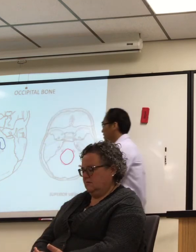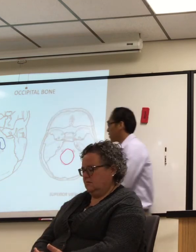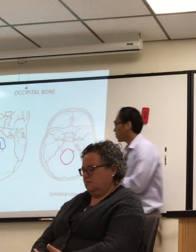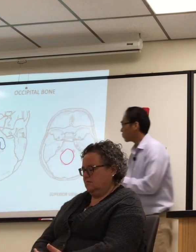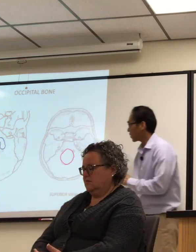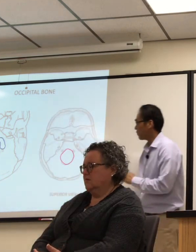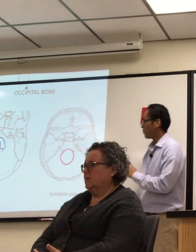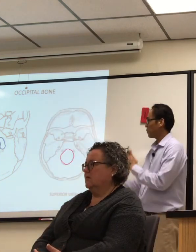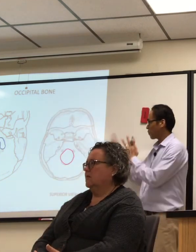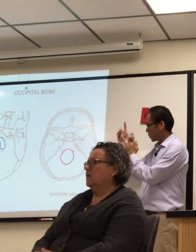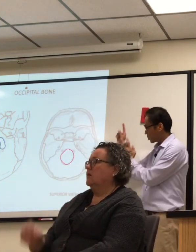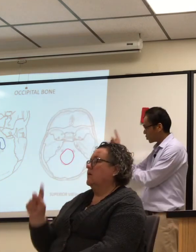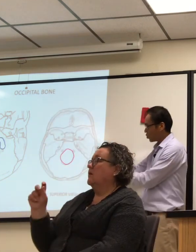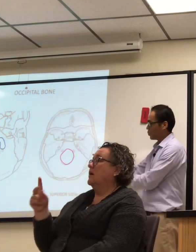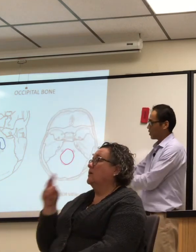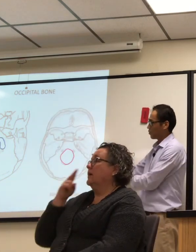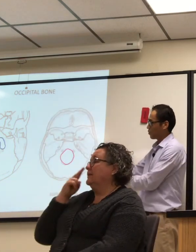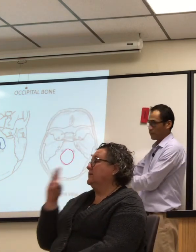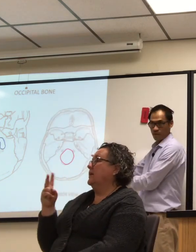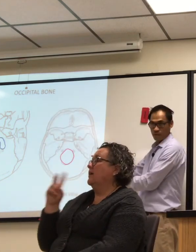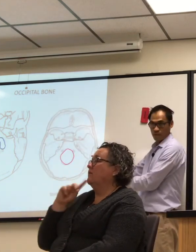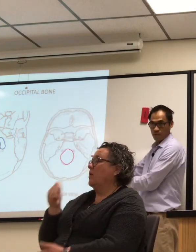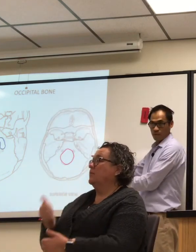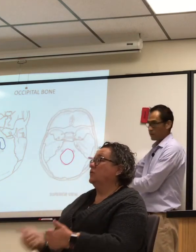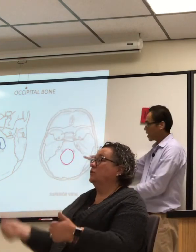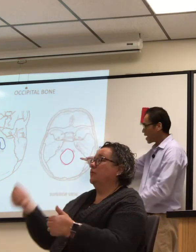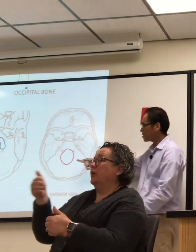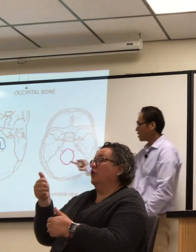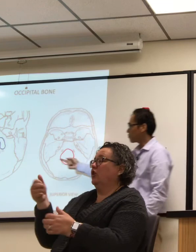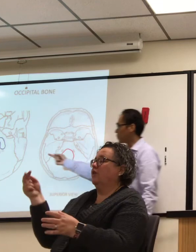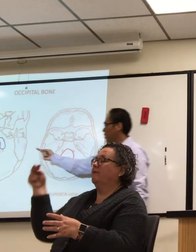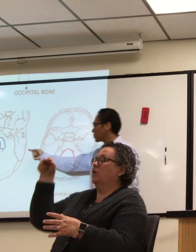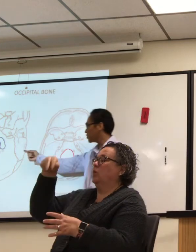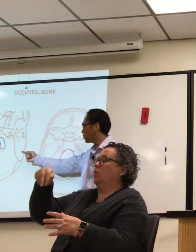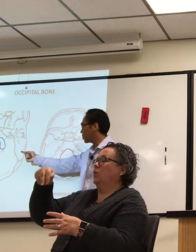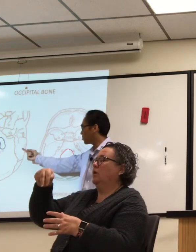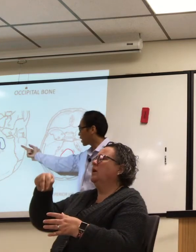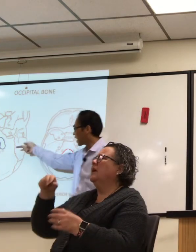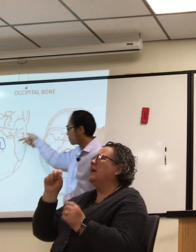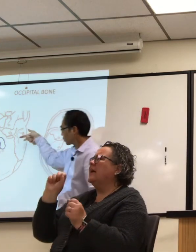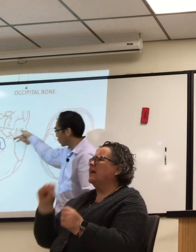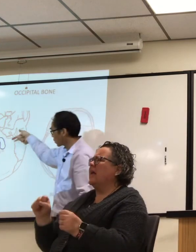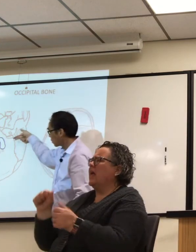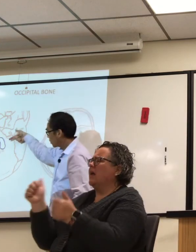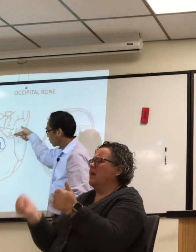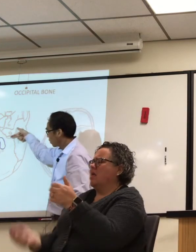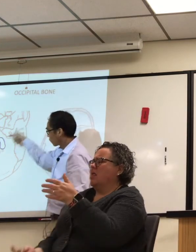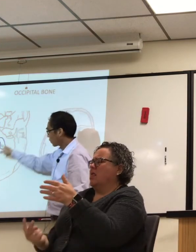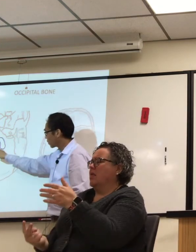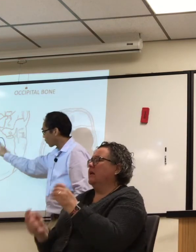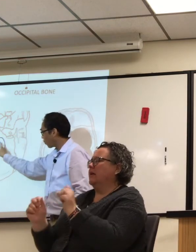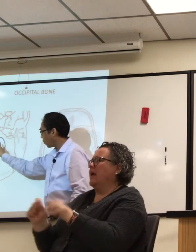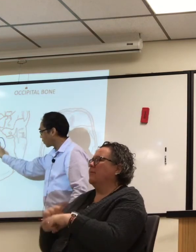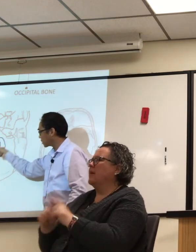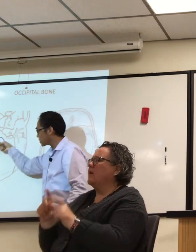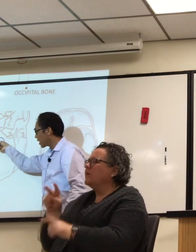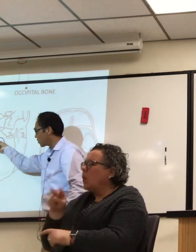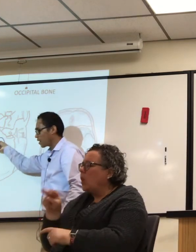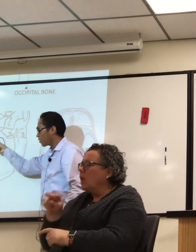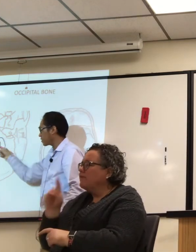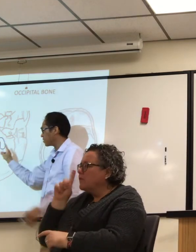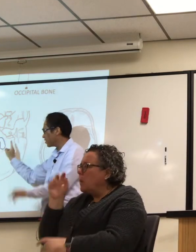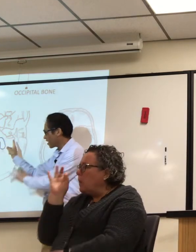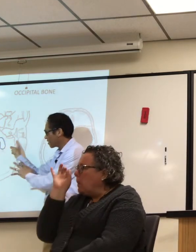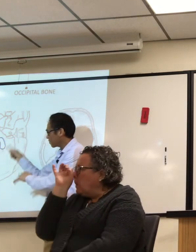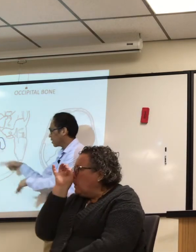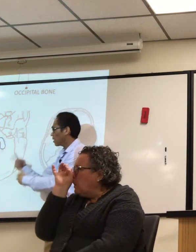You can see them from the superior view. You can see them from here too, but you kind of have to look for a little hole inside